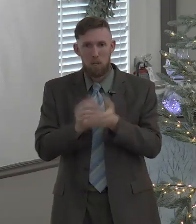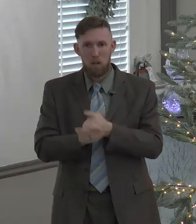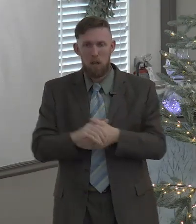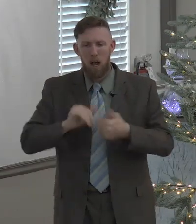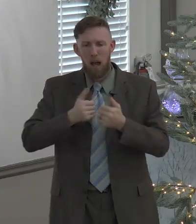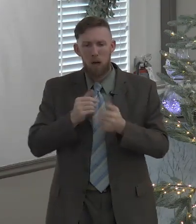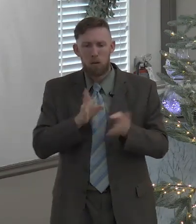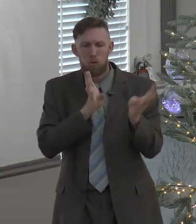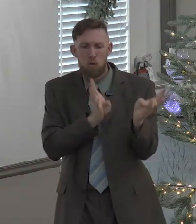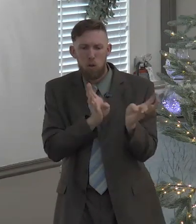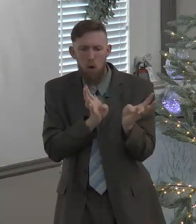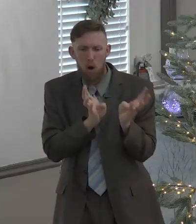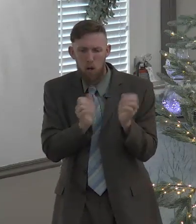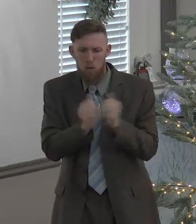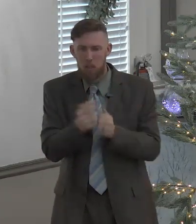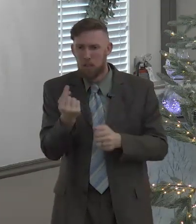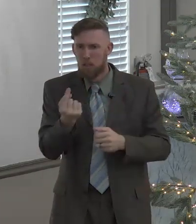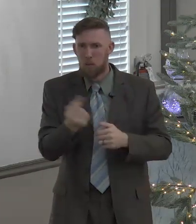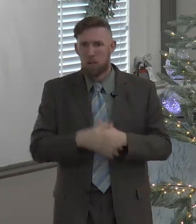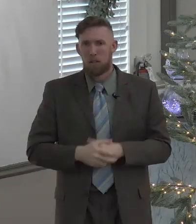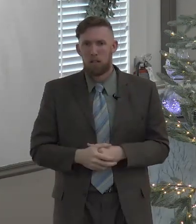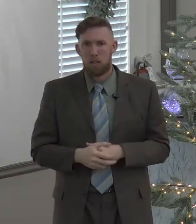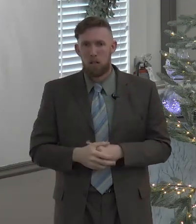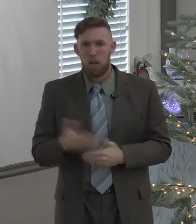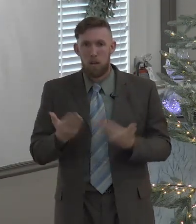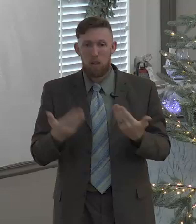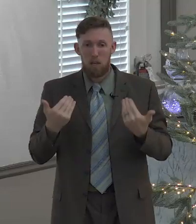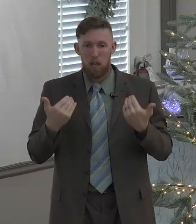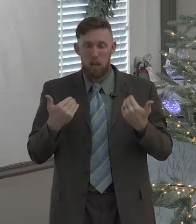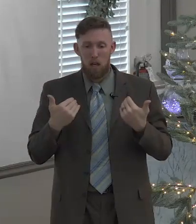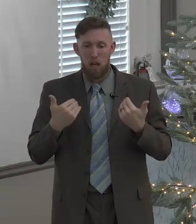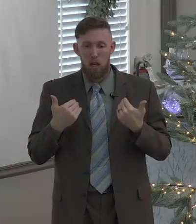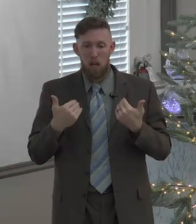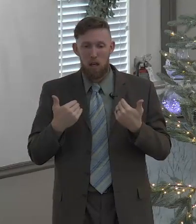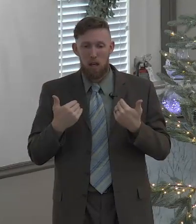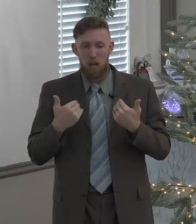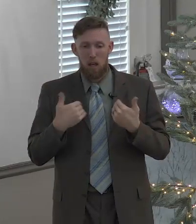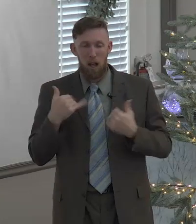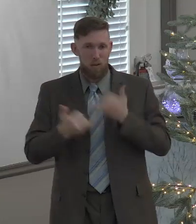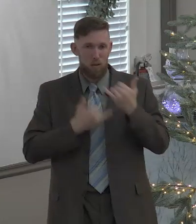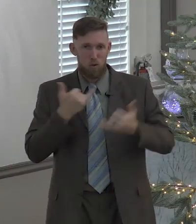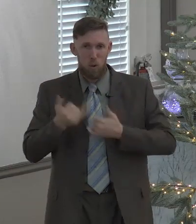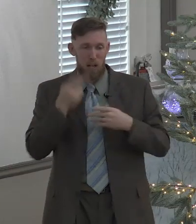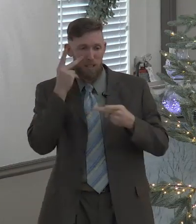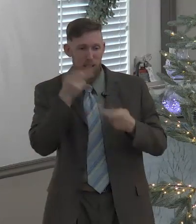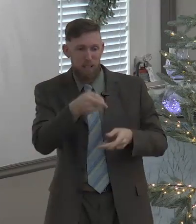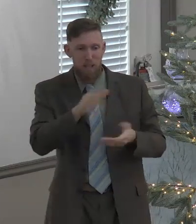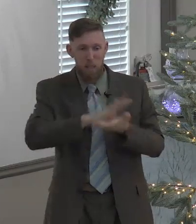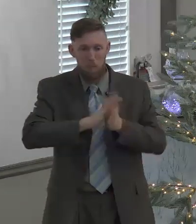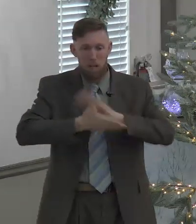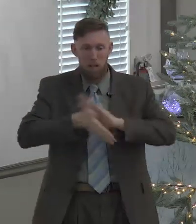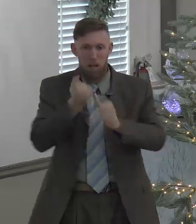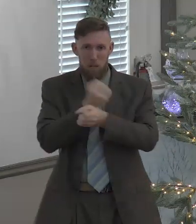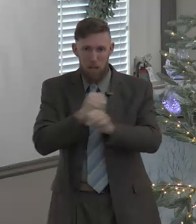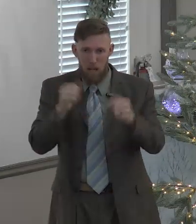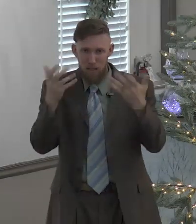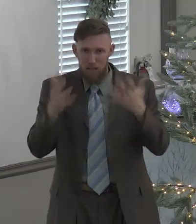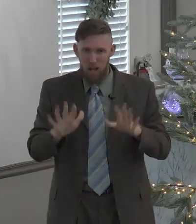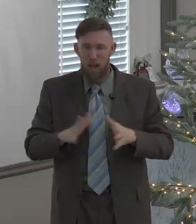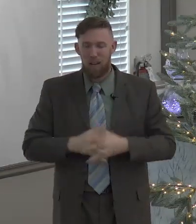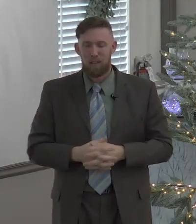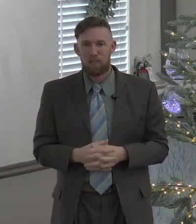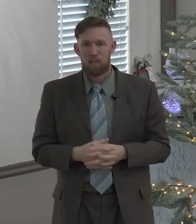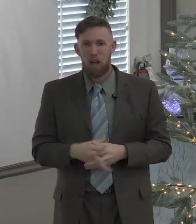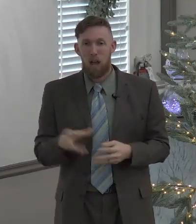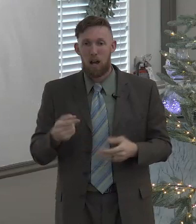Bible, and teach us how to talk to somebody and maybe have the joy of seeing